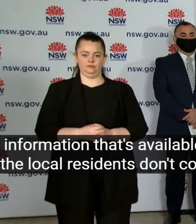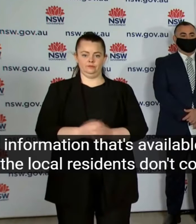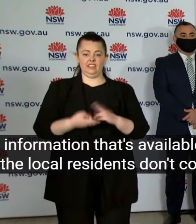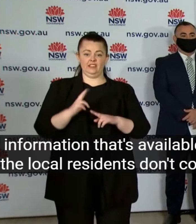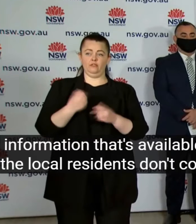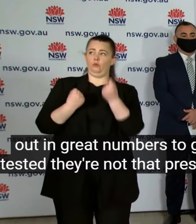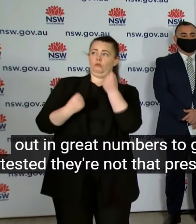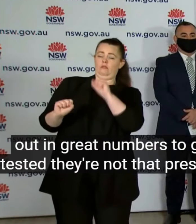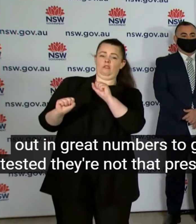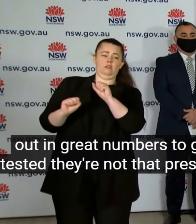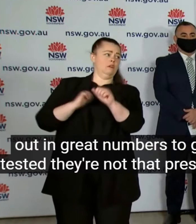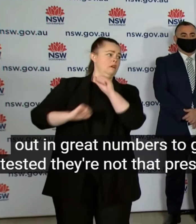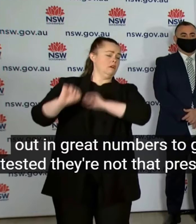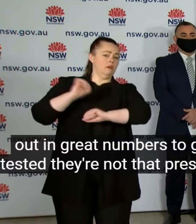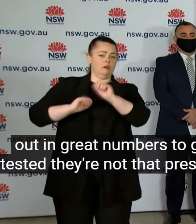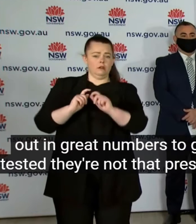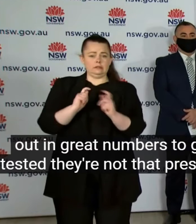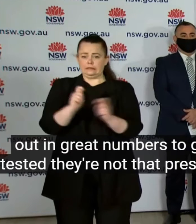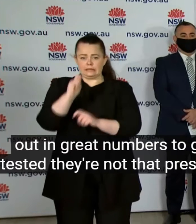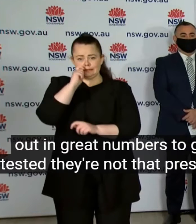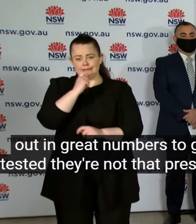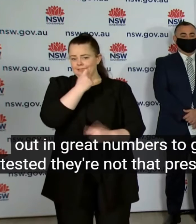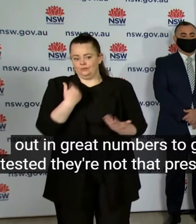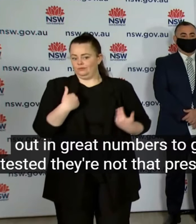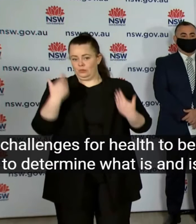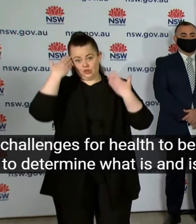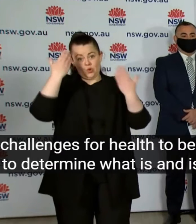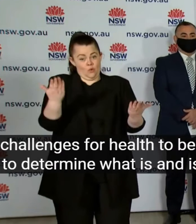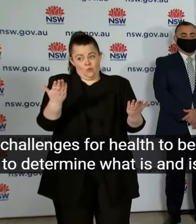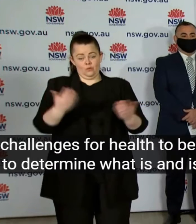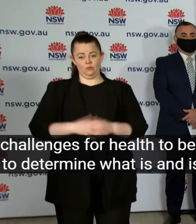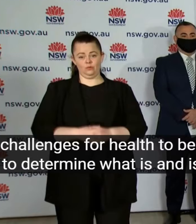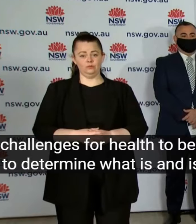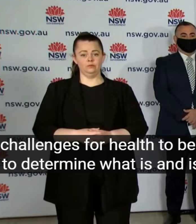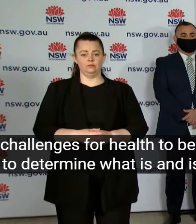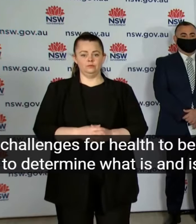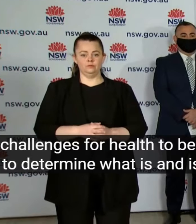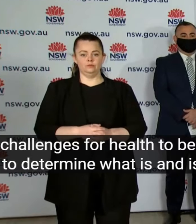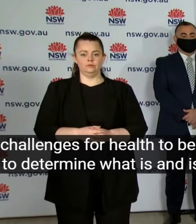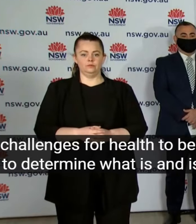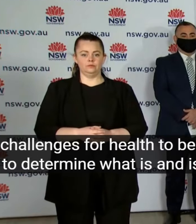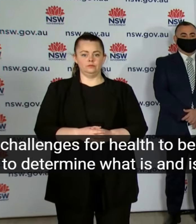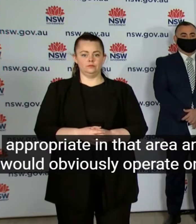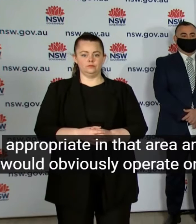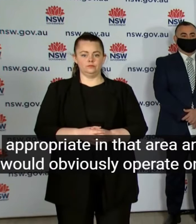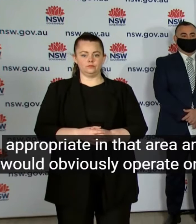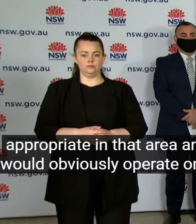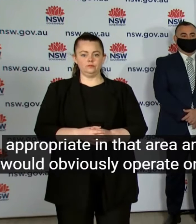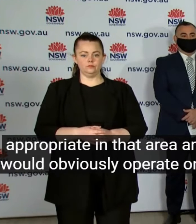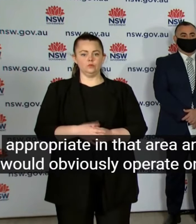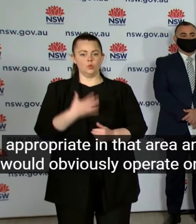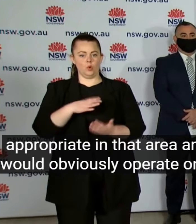challenges for health to be able to determine what is and is not appropriate in that area, and would obviously operate on a more precautionary